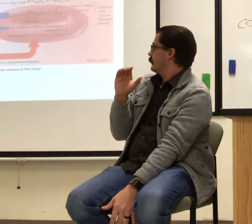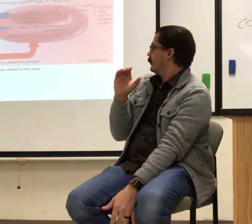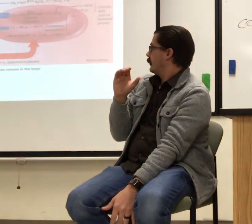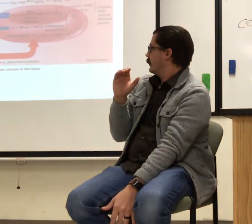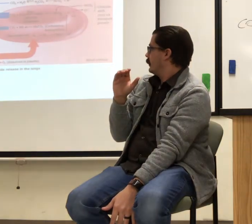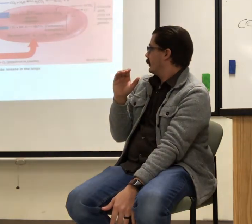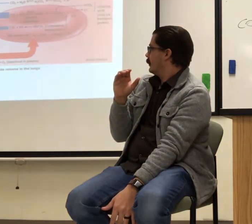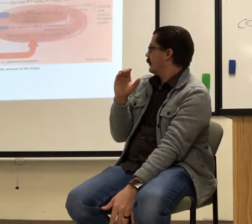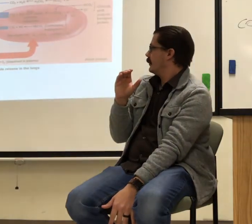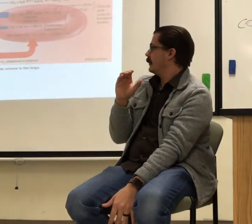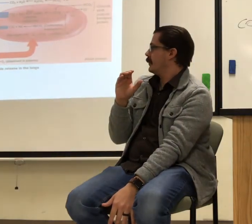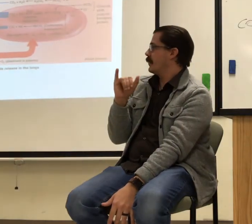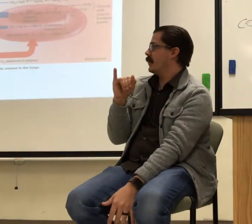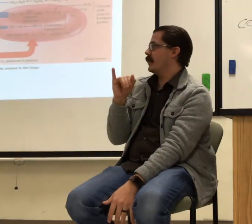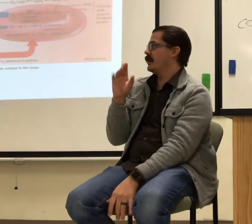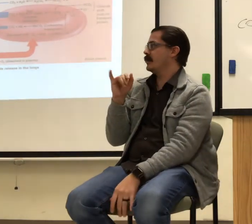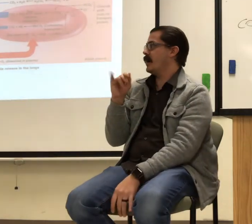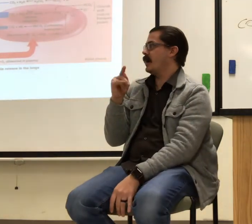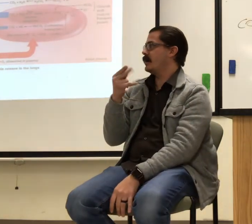I'll just call it CA.